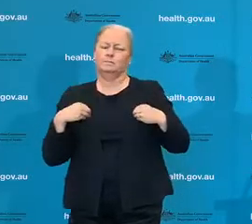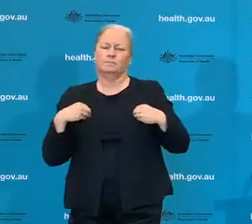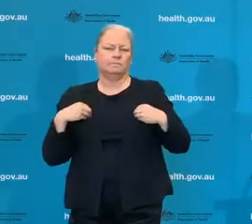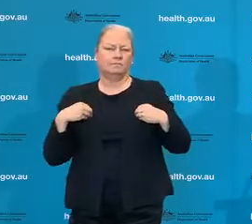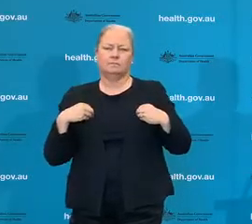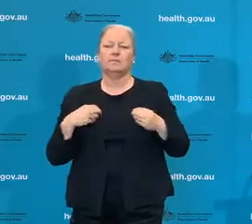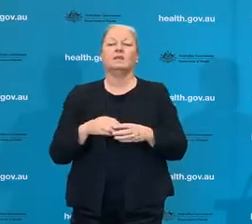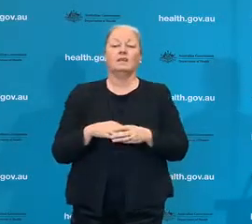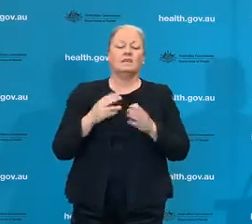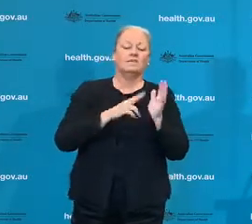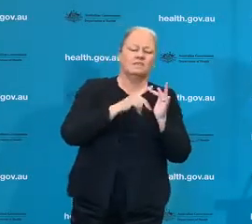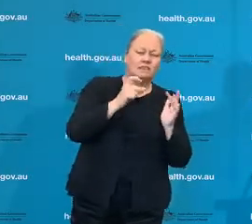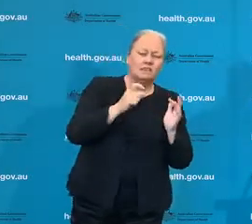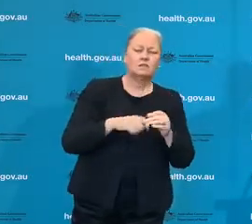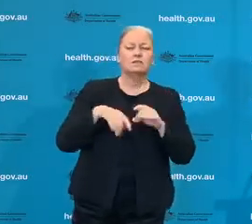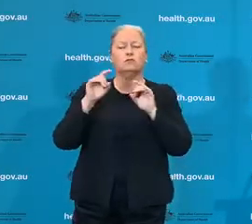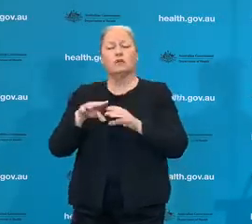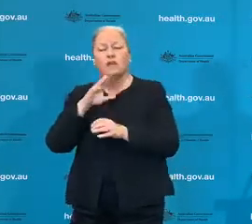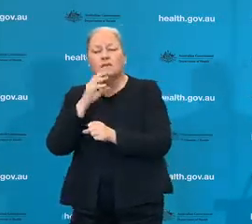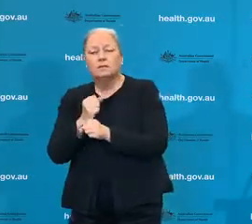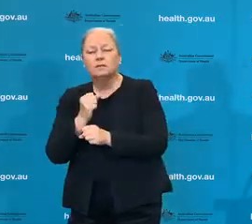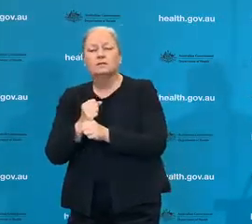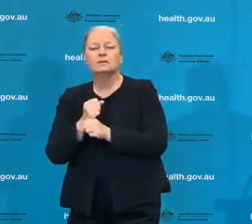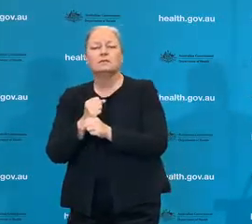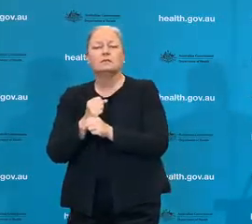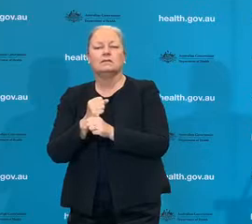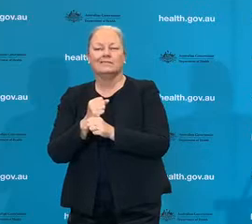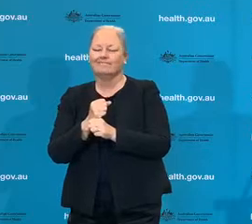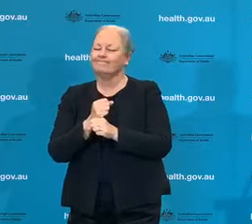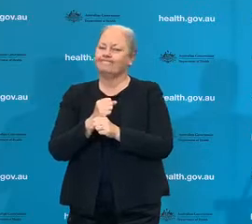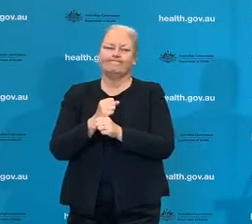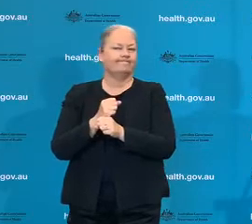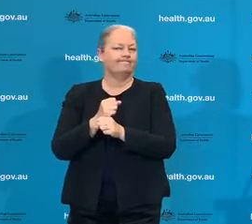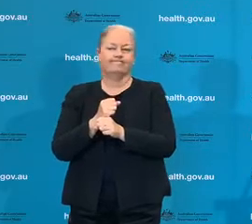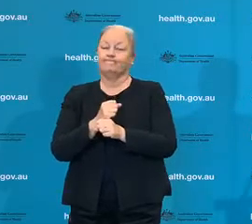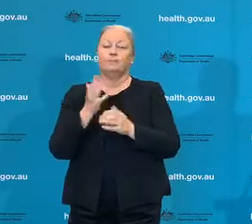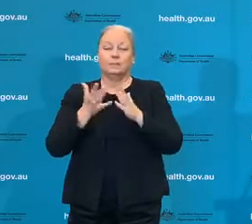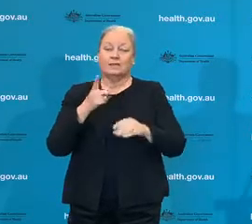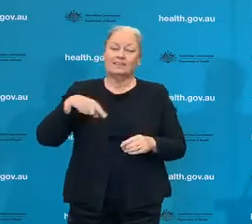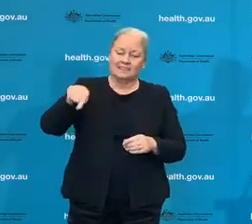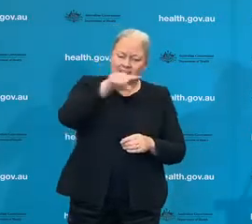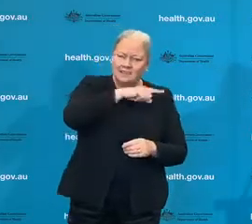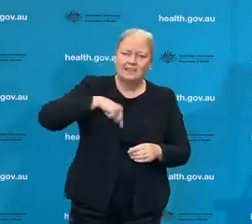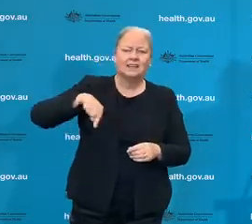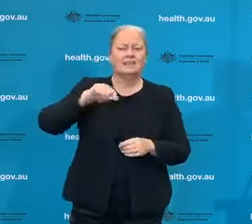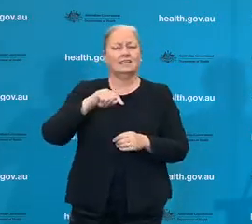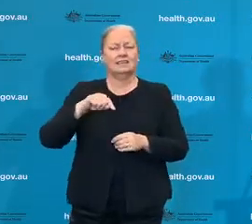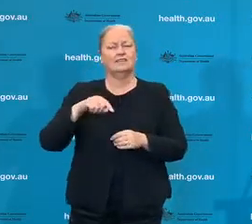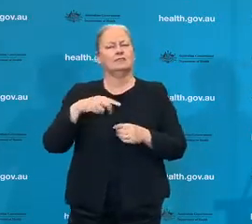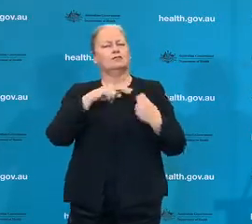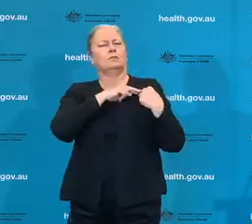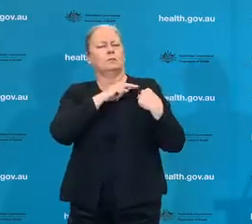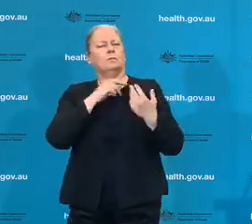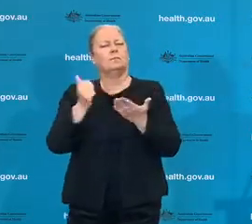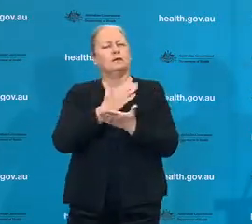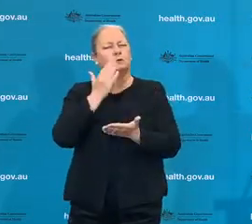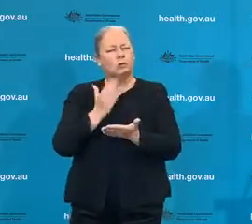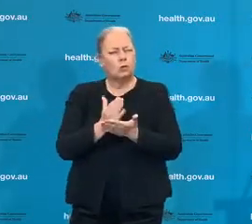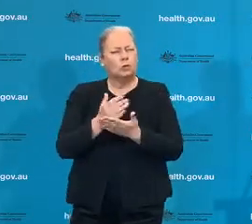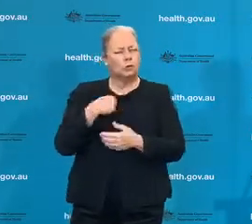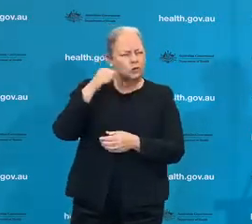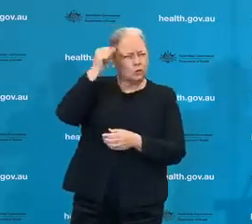Victorian government, the Commonwealth government, and it's incumbent on all of us to do what we can to understand more